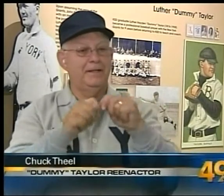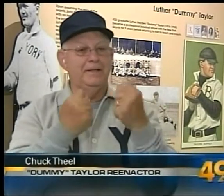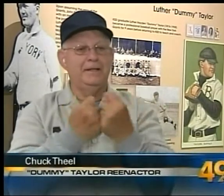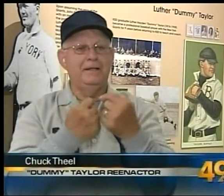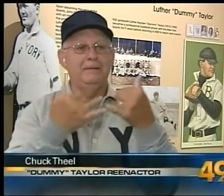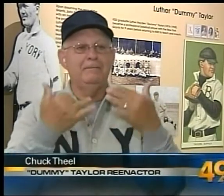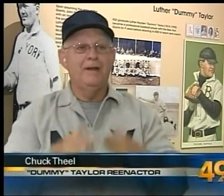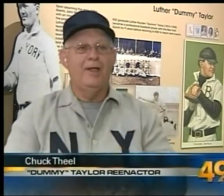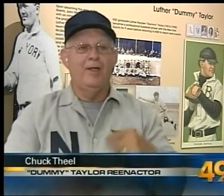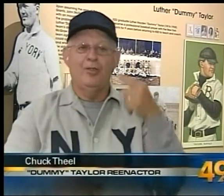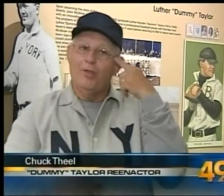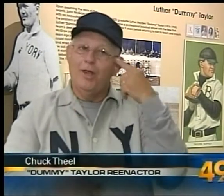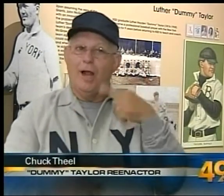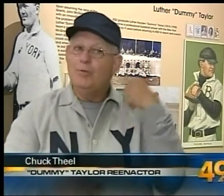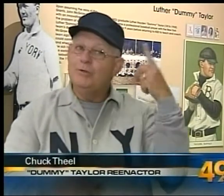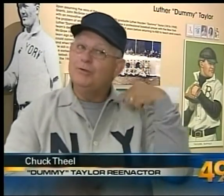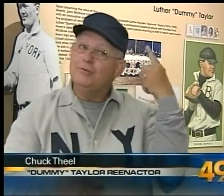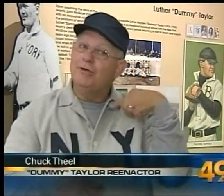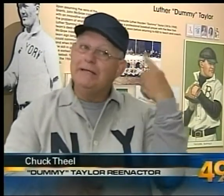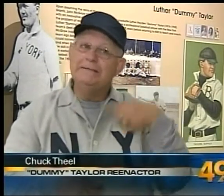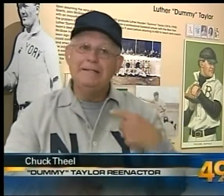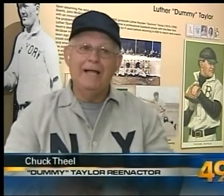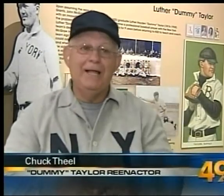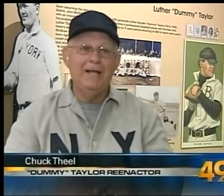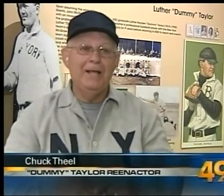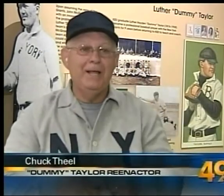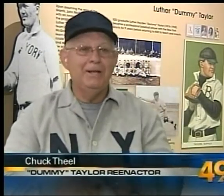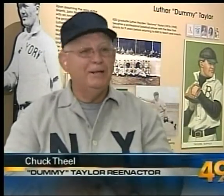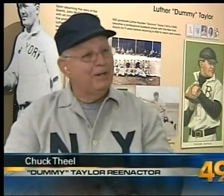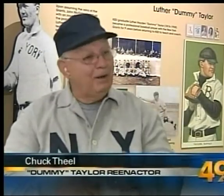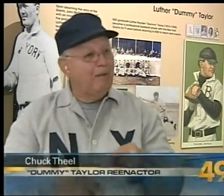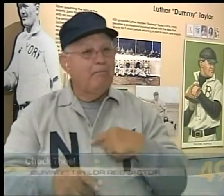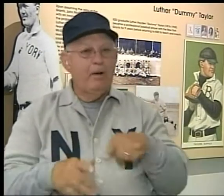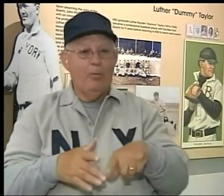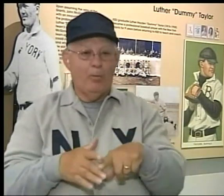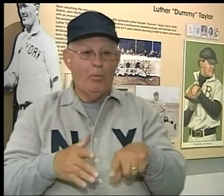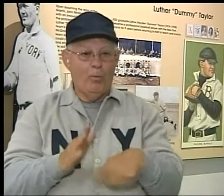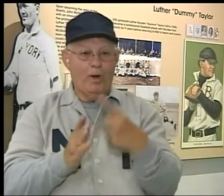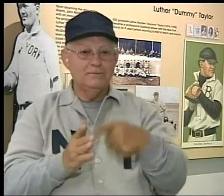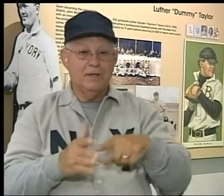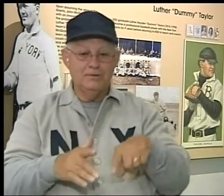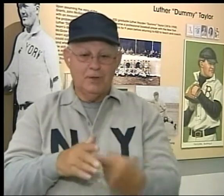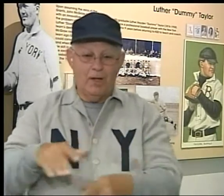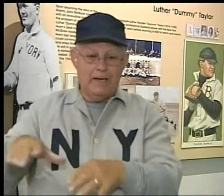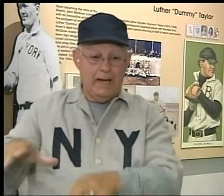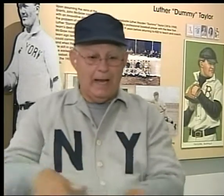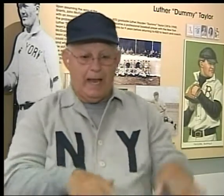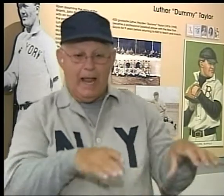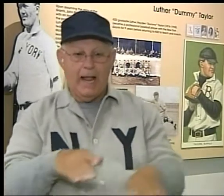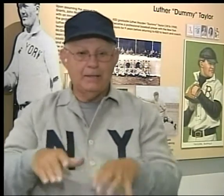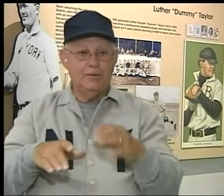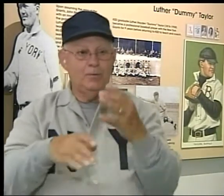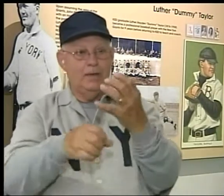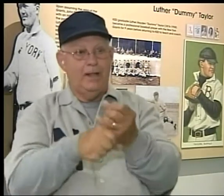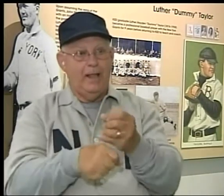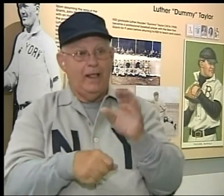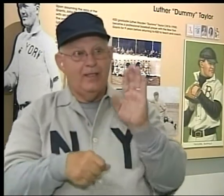the team players thought I was crazy, but once I started acting,